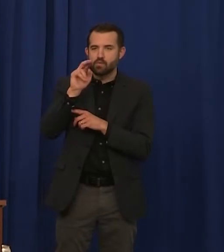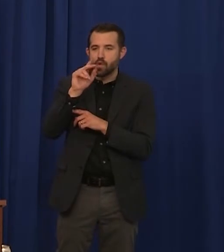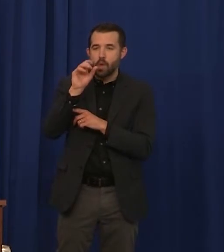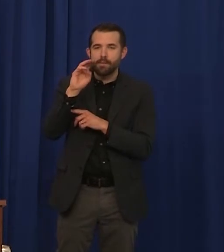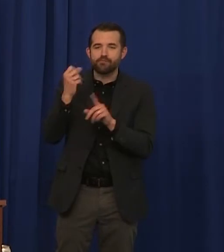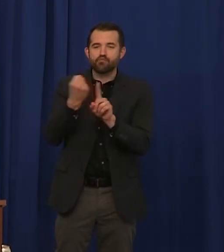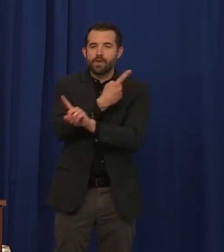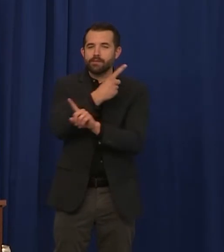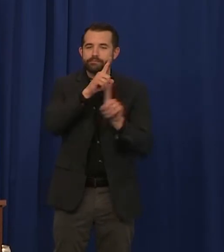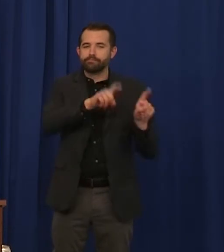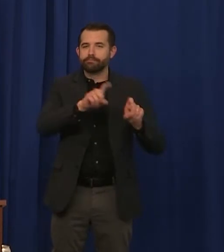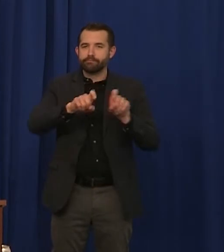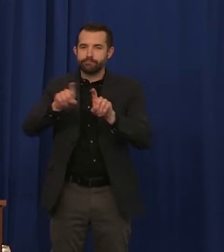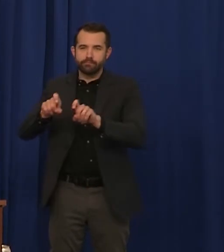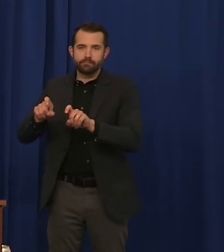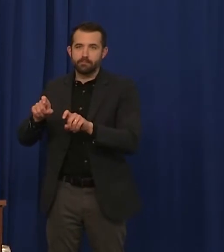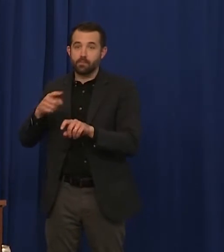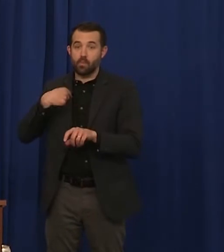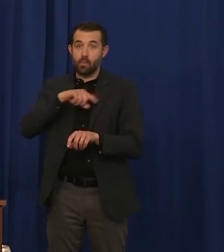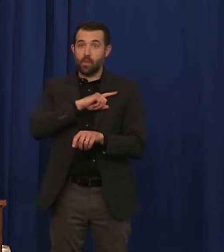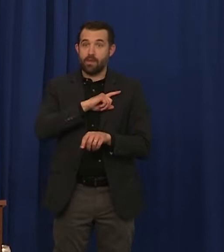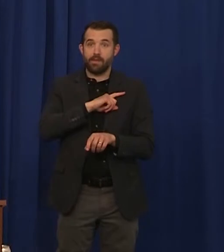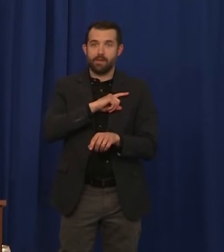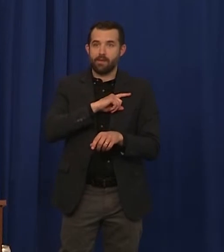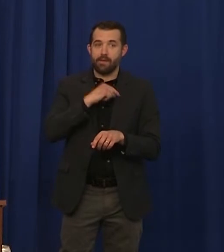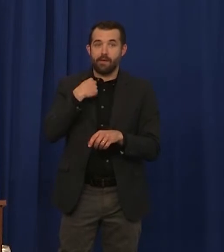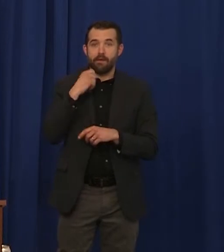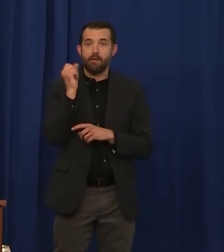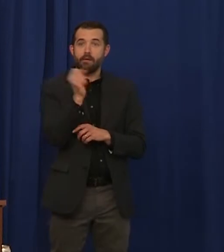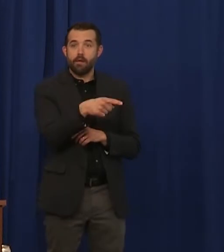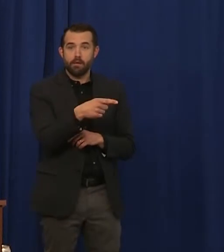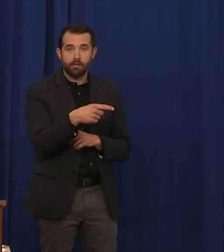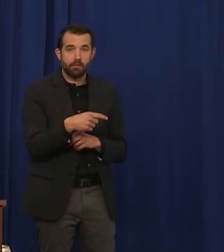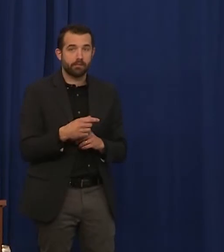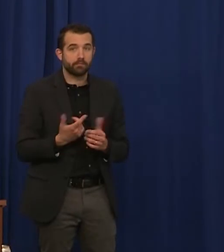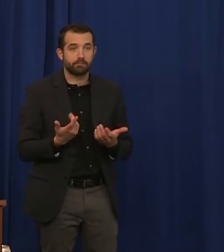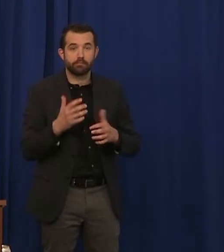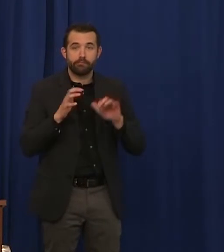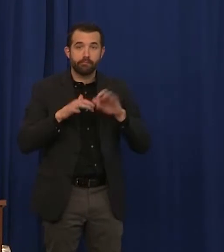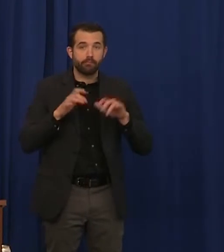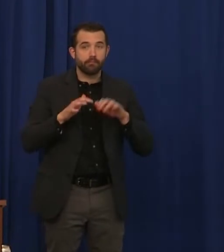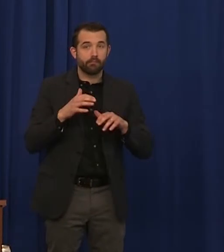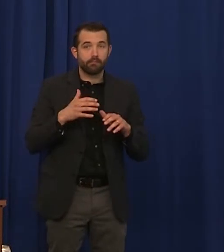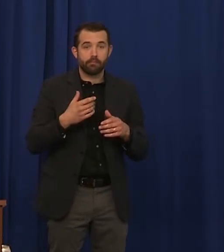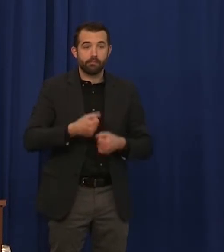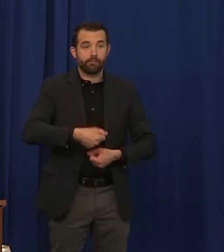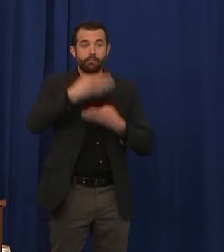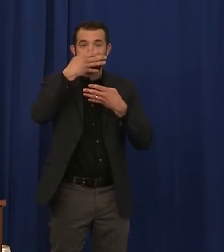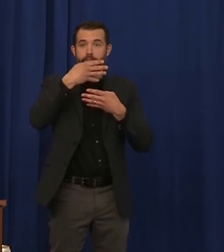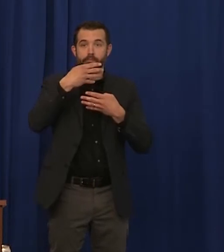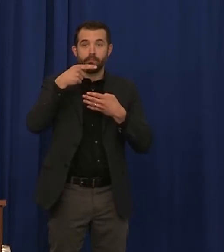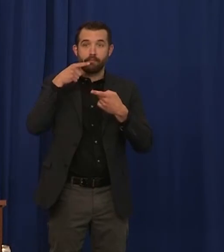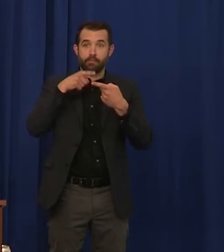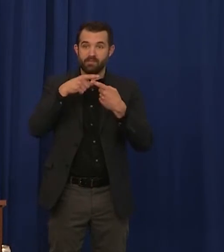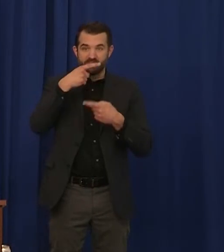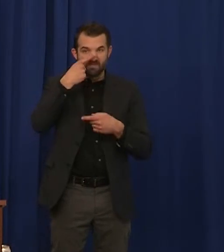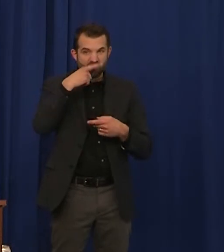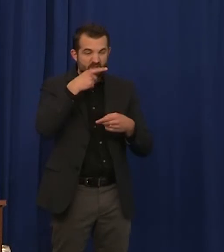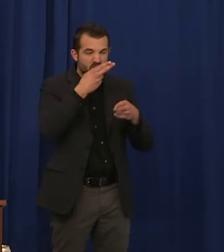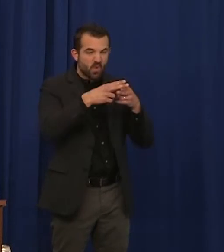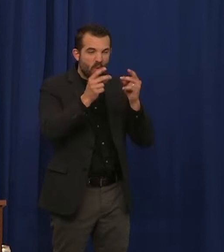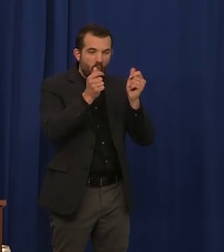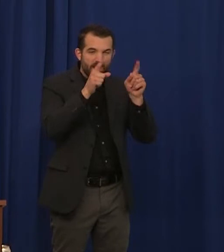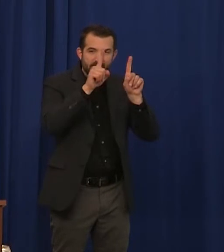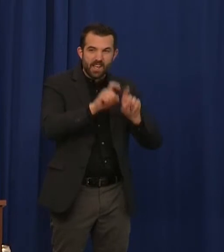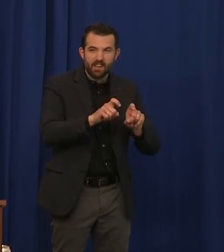take a quick test for COVID, and thus get a better handle on what's going out there. We do this and are planning to